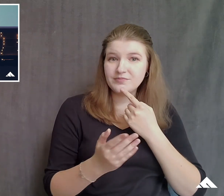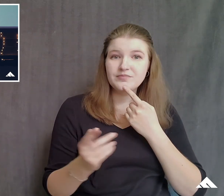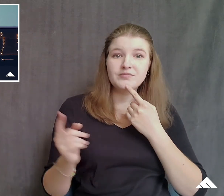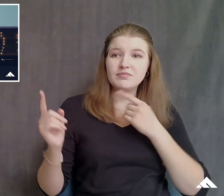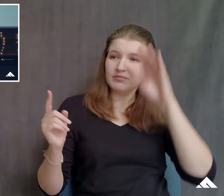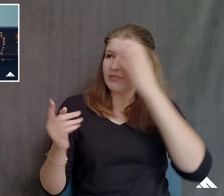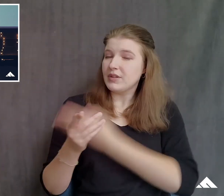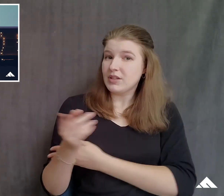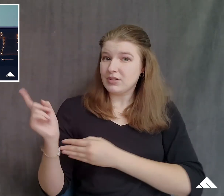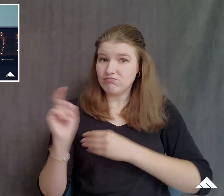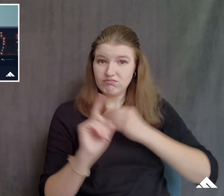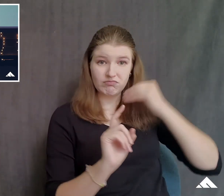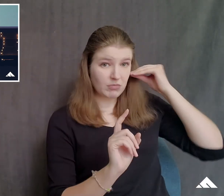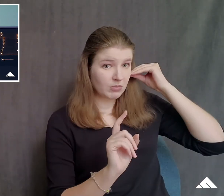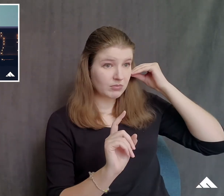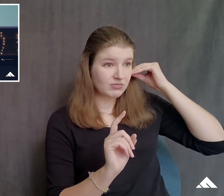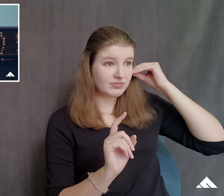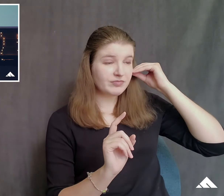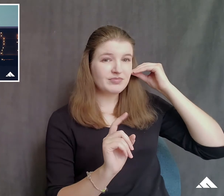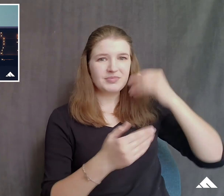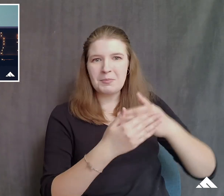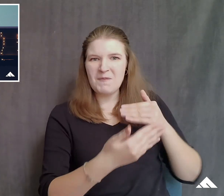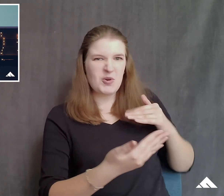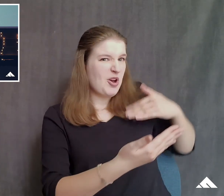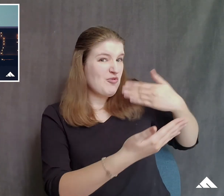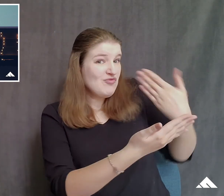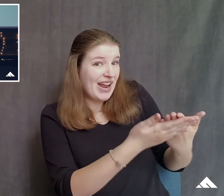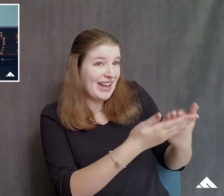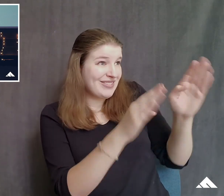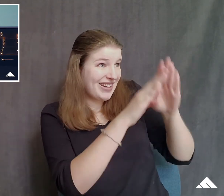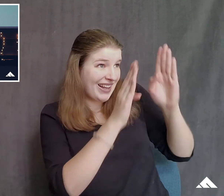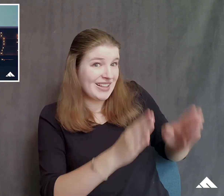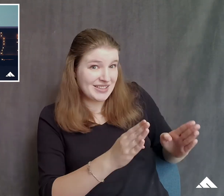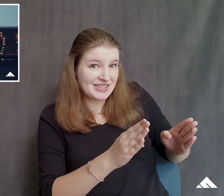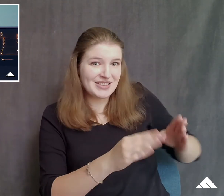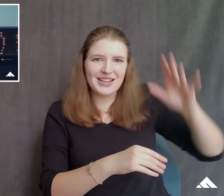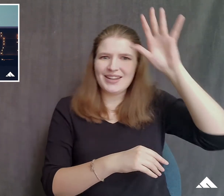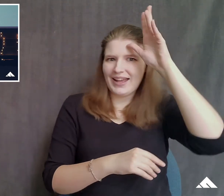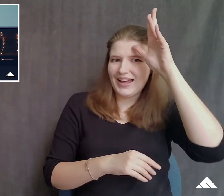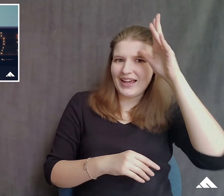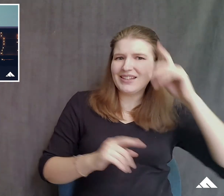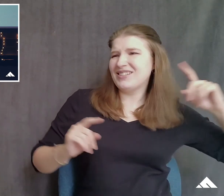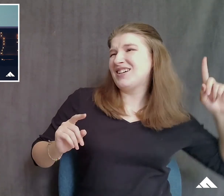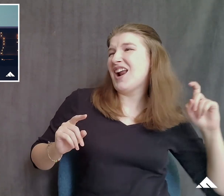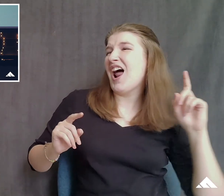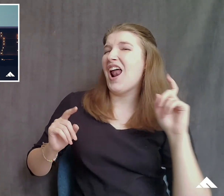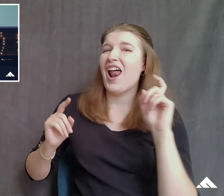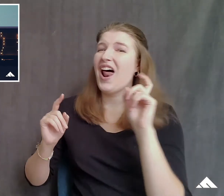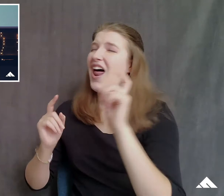son heads home, and before he even gets all the way to the ranch, his dad's running to meet